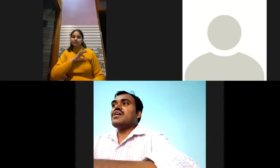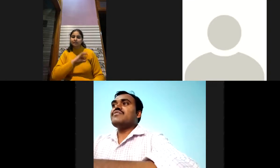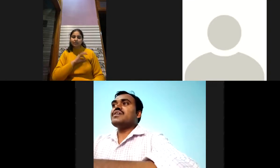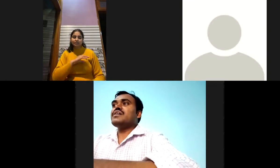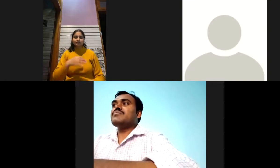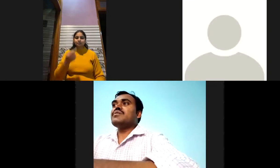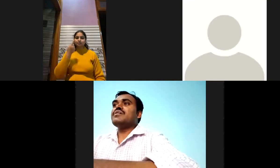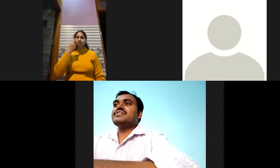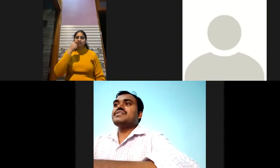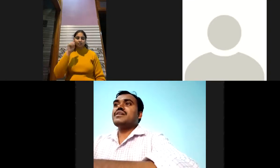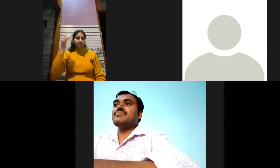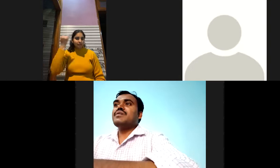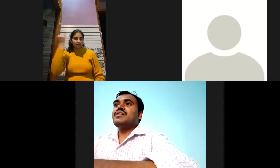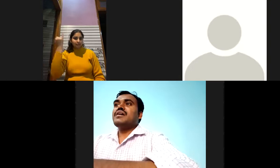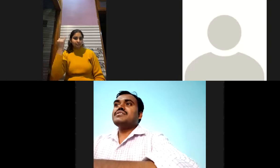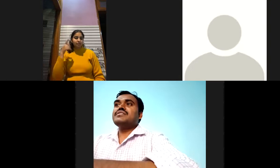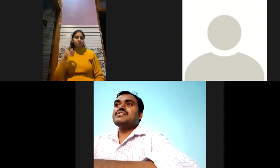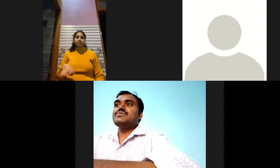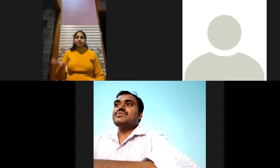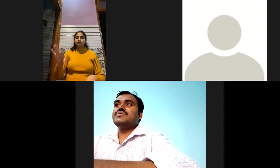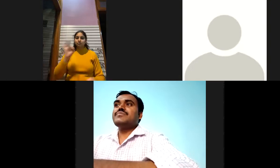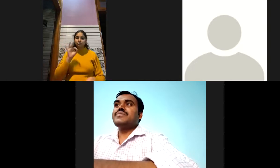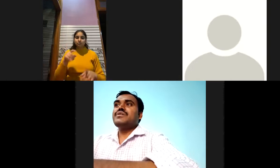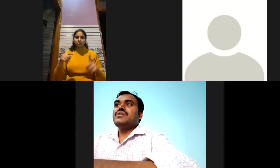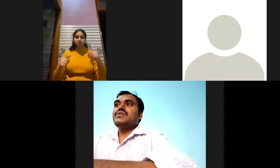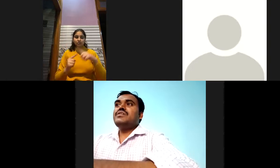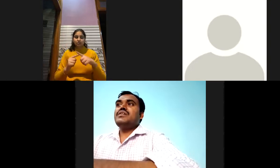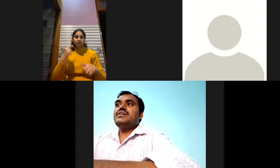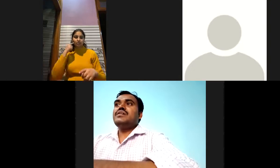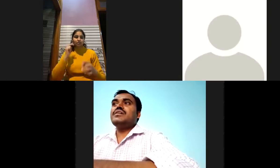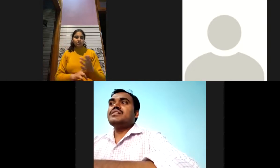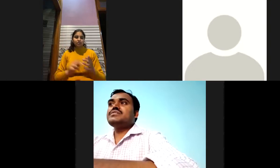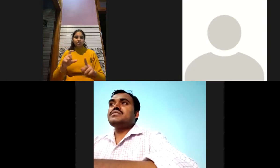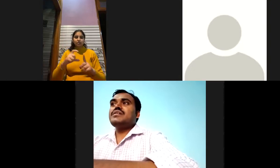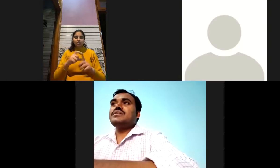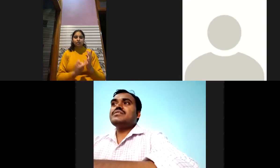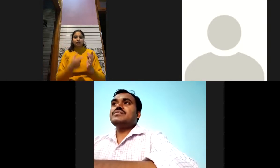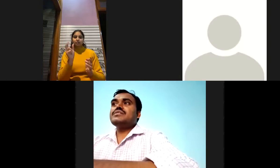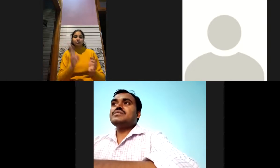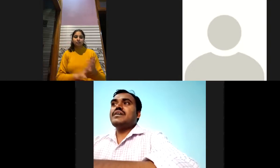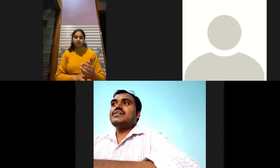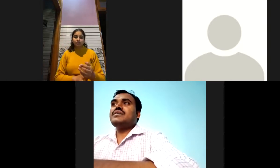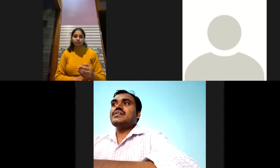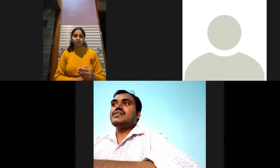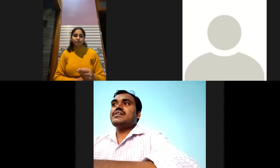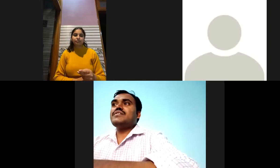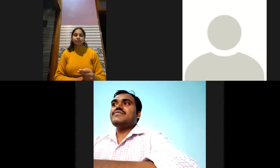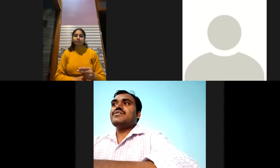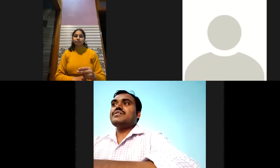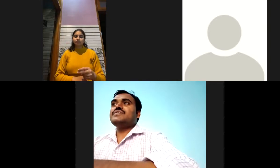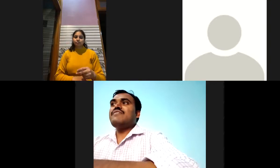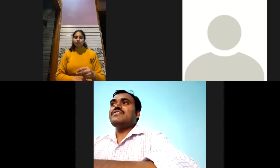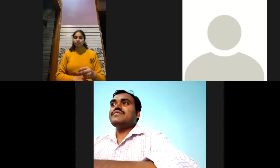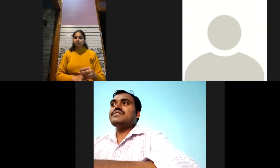of offering him a tin drum at 3 years old. Initially, resistance started